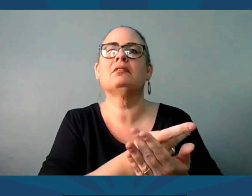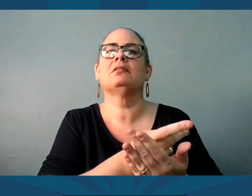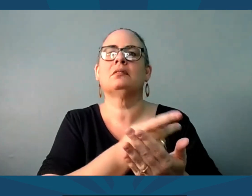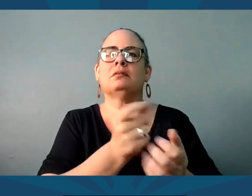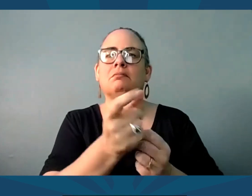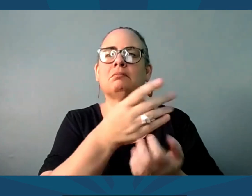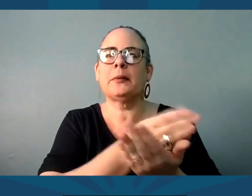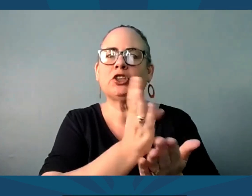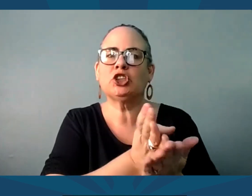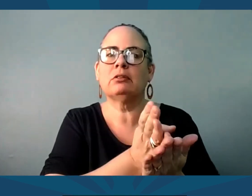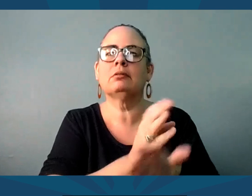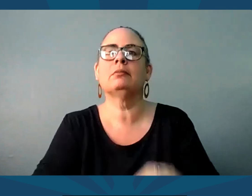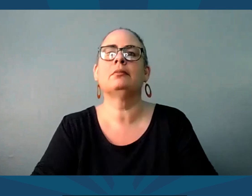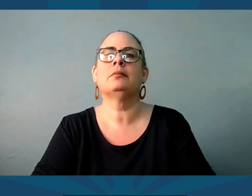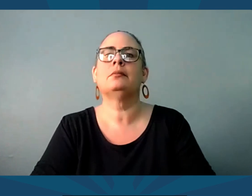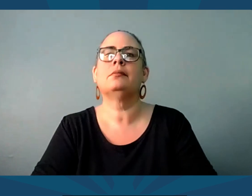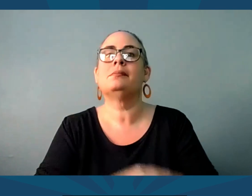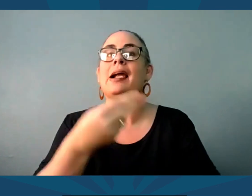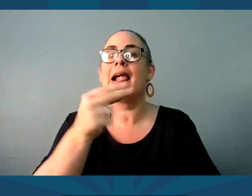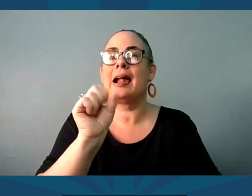state's annual budget.